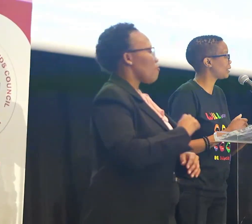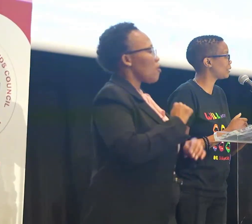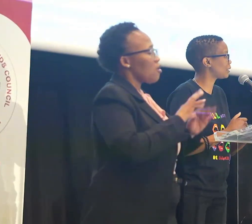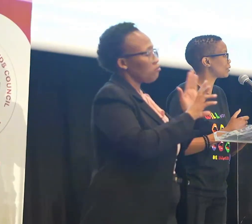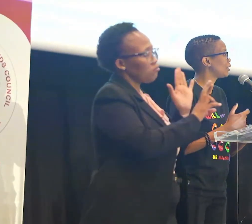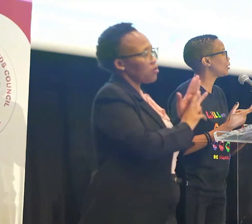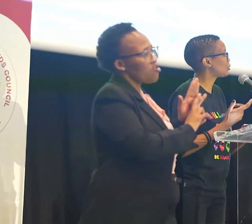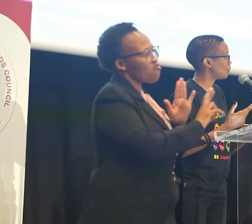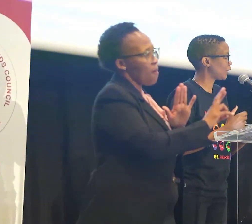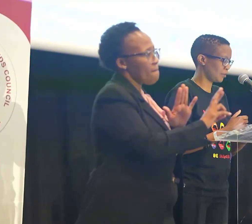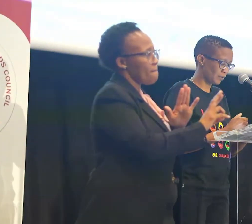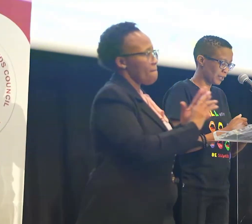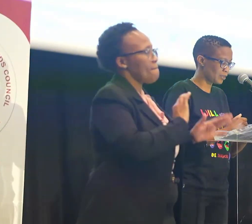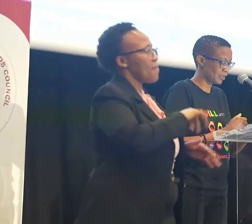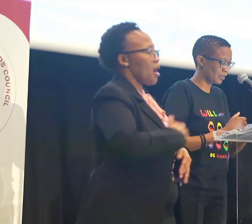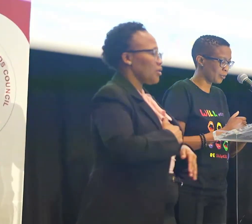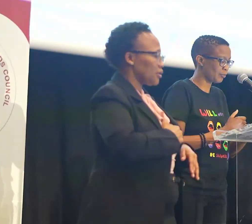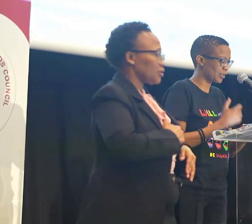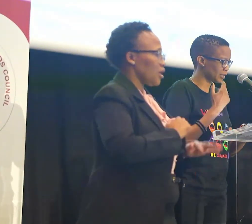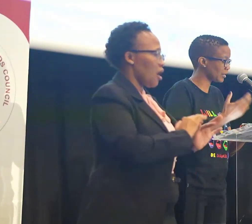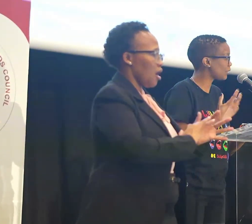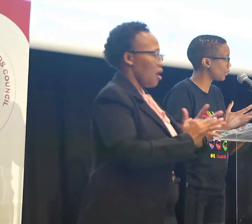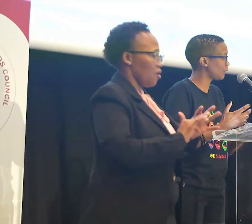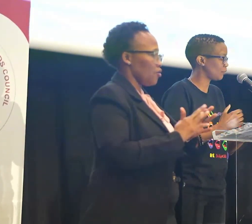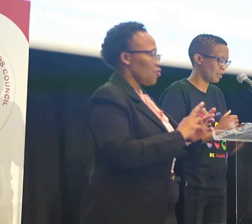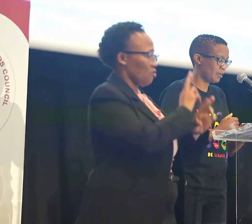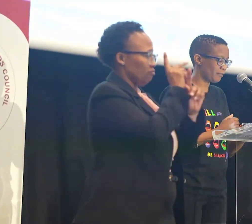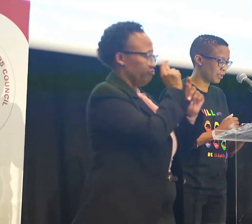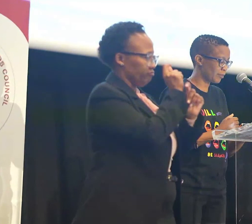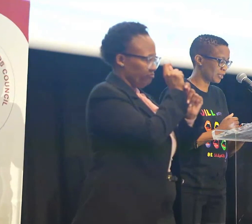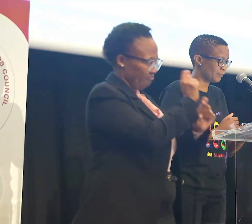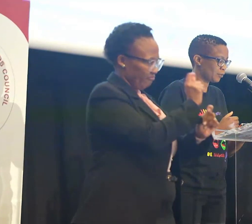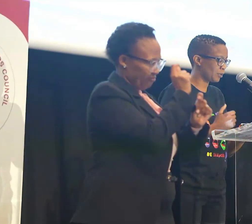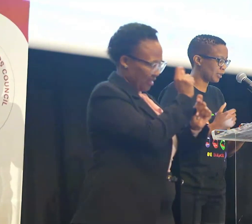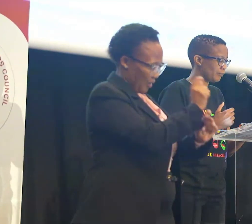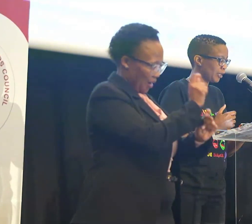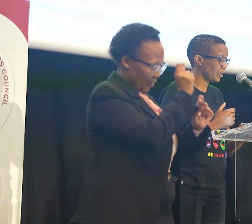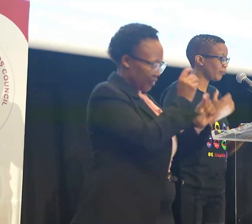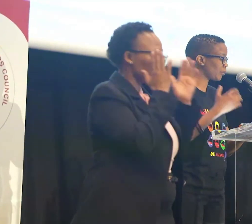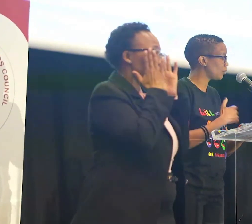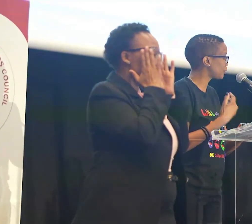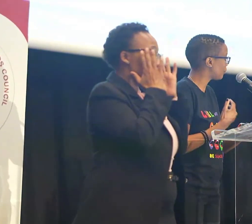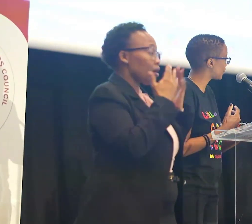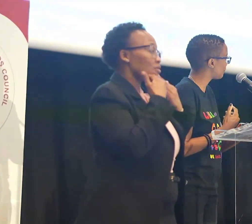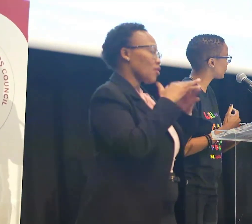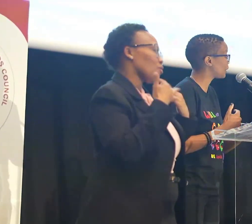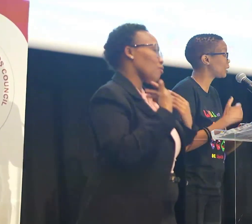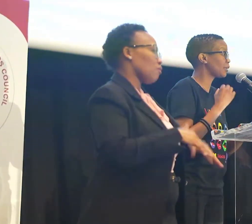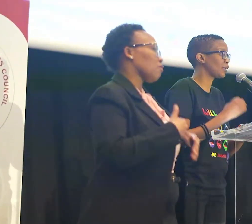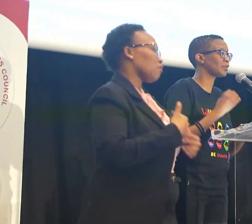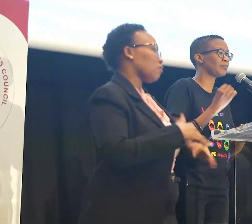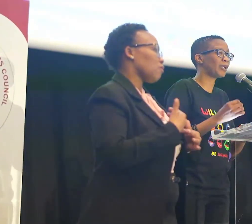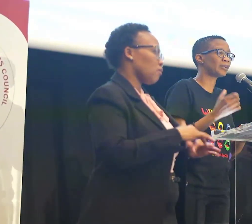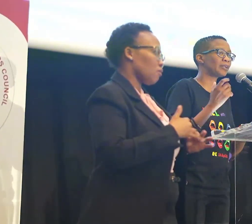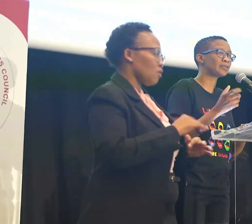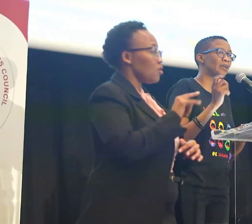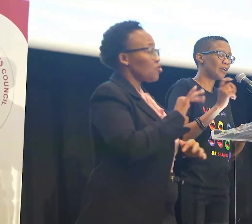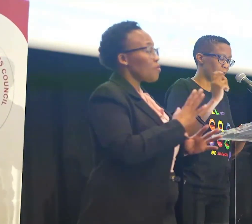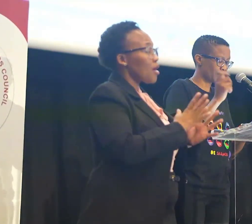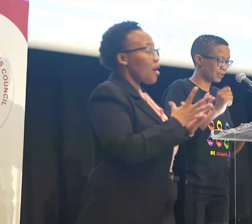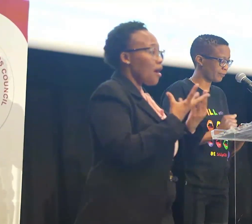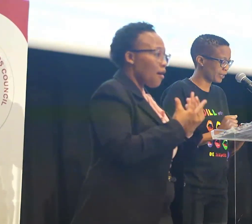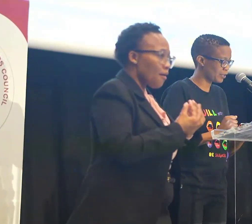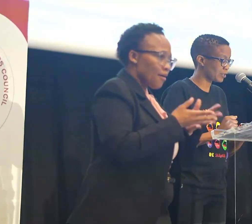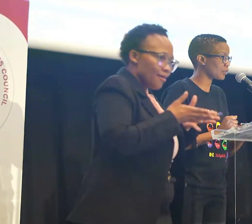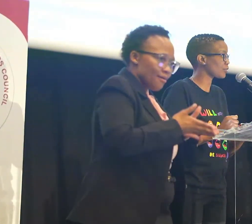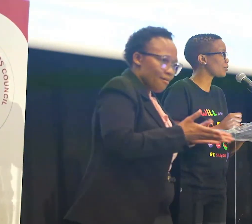sector leaders, to acknowledge your presence, and thank you very much for being here, but also most importantly, thank the partners for